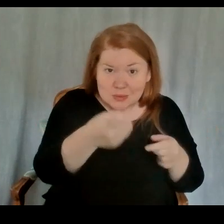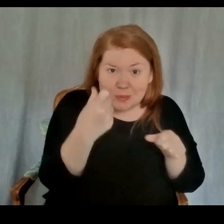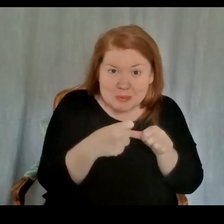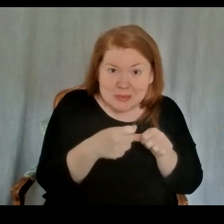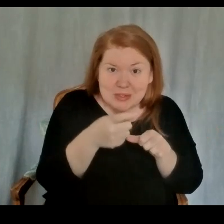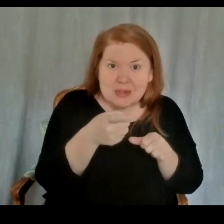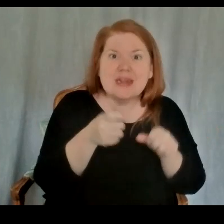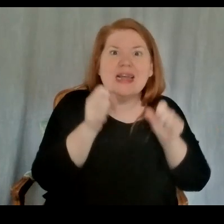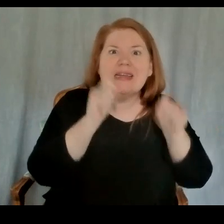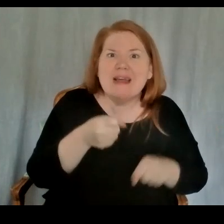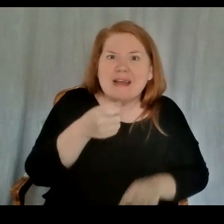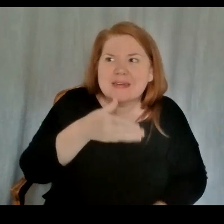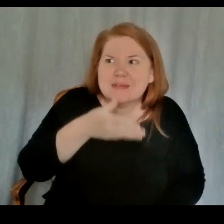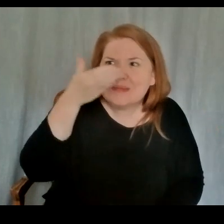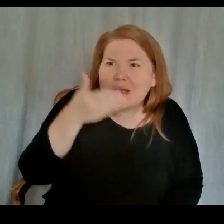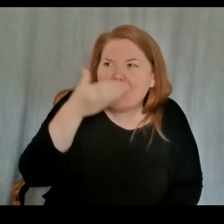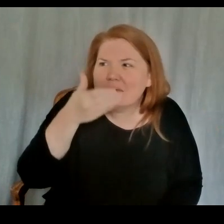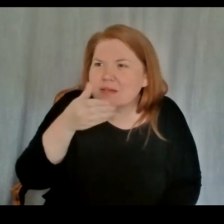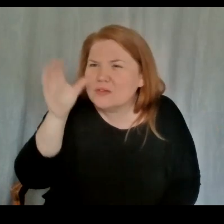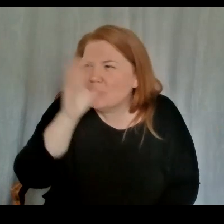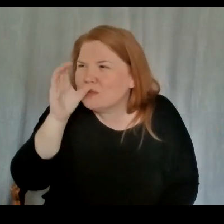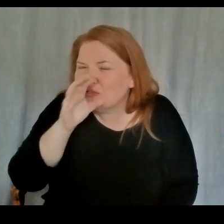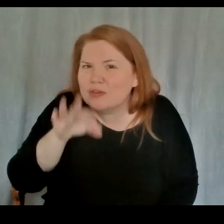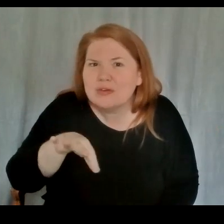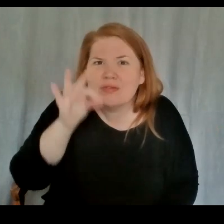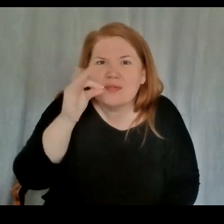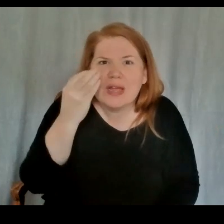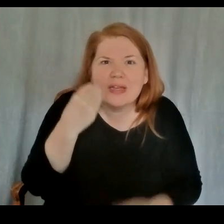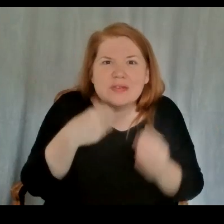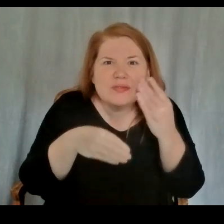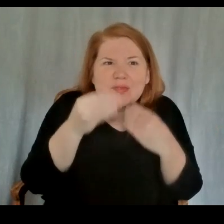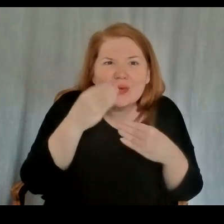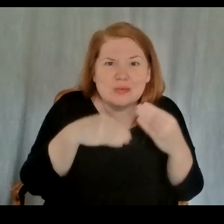sniff out food. Nice job.